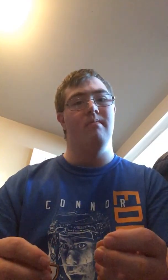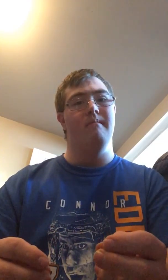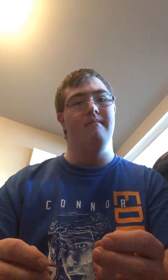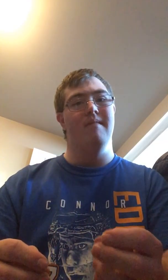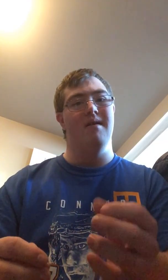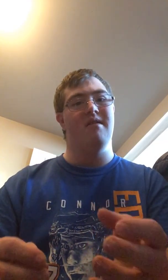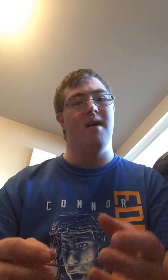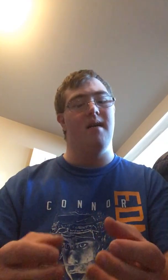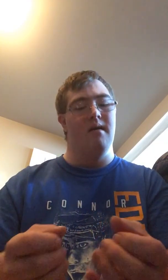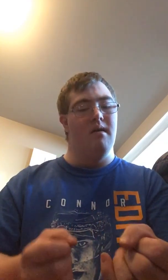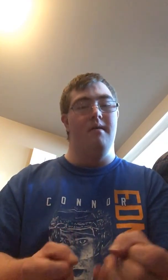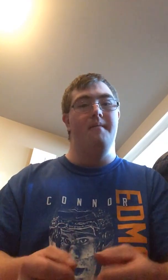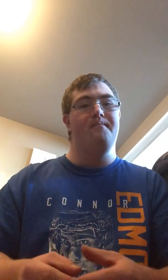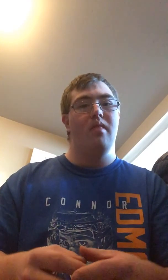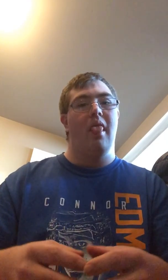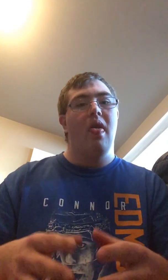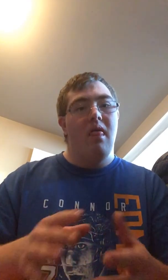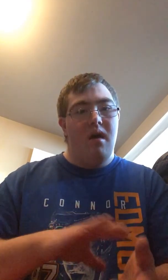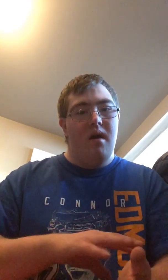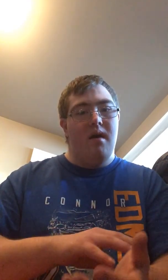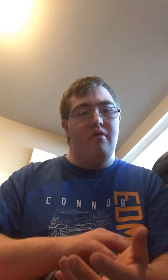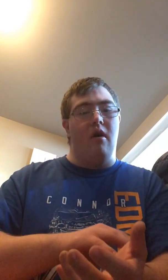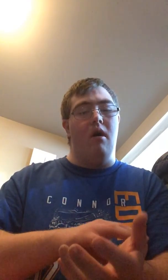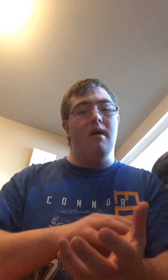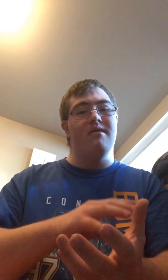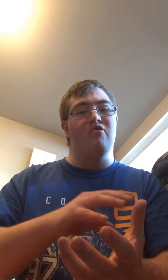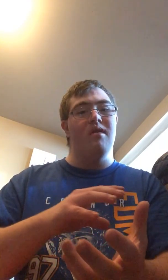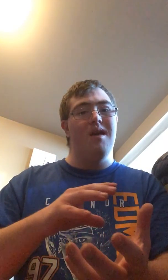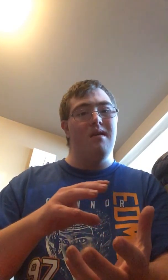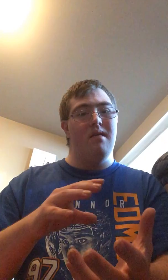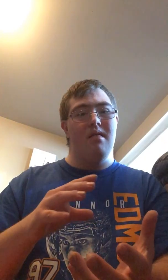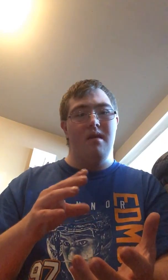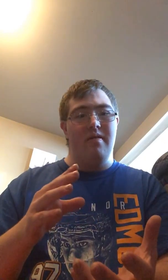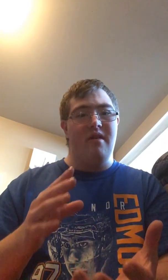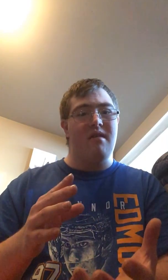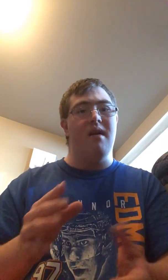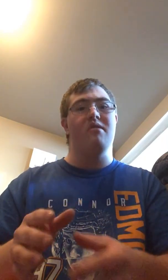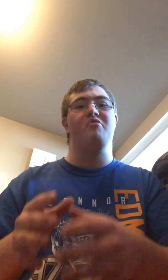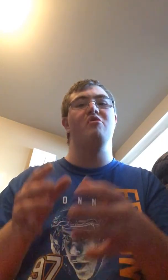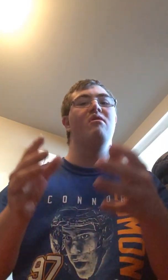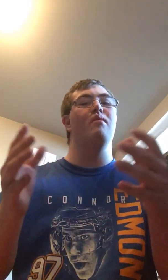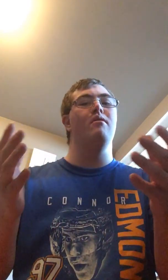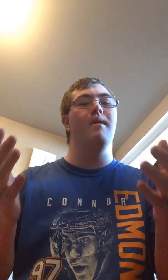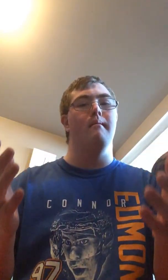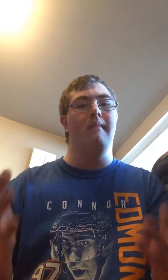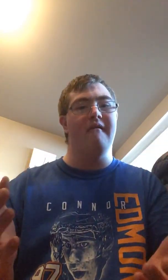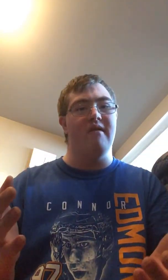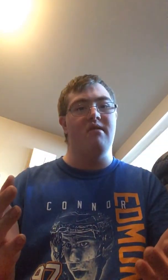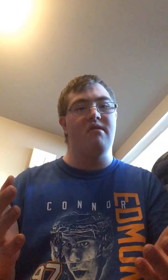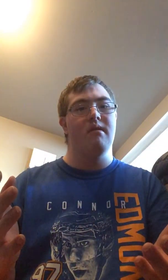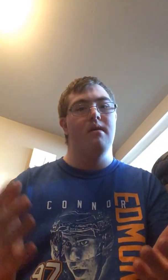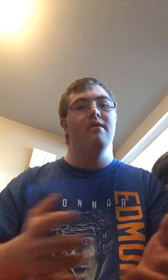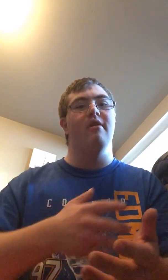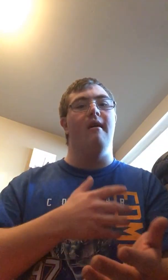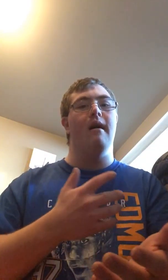inside. The oxygen in this case is just like when you bake muffins. The oxygen